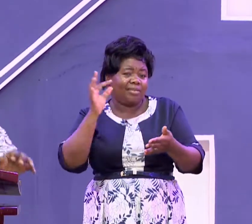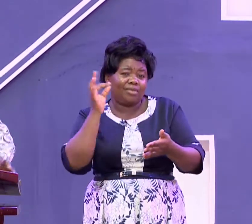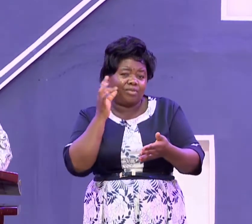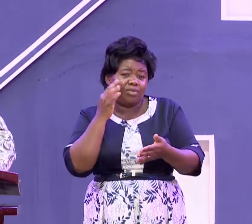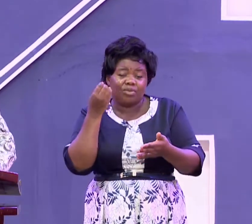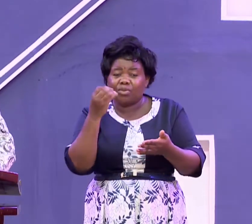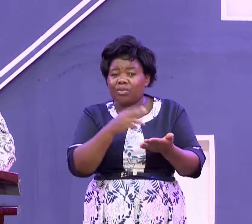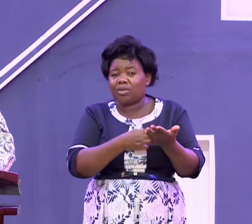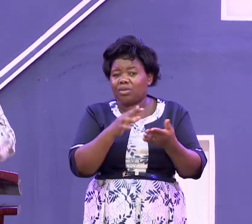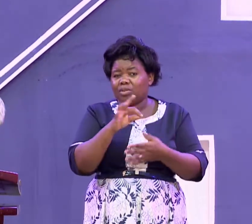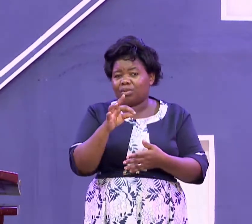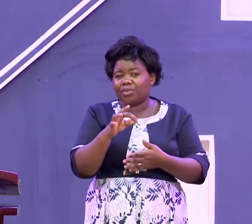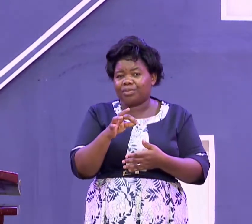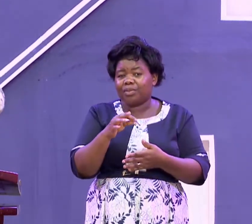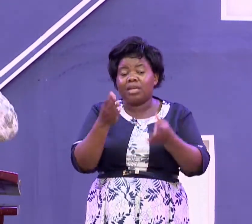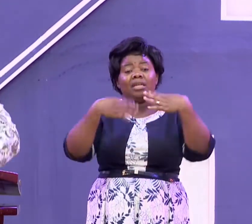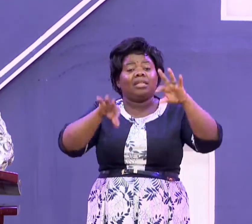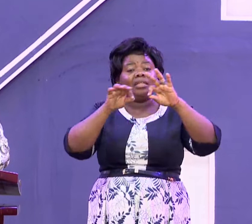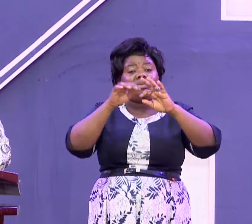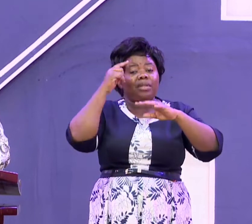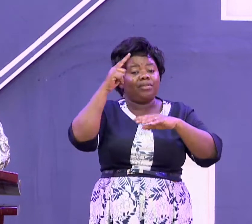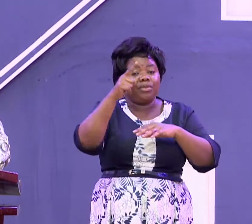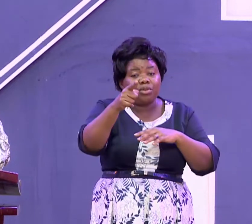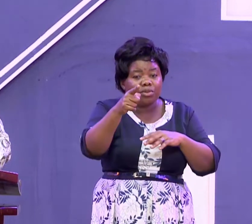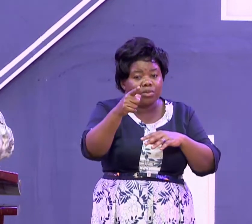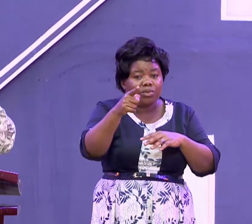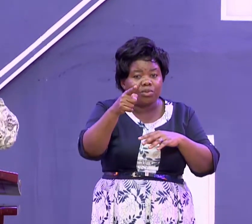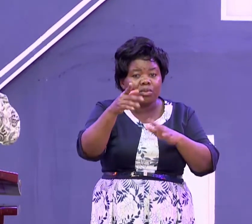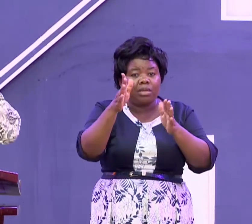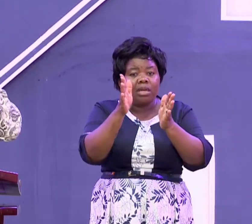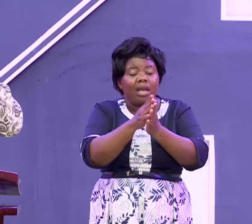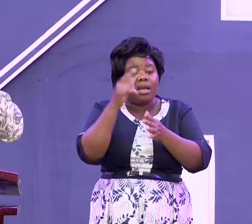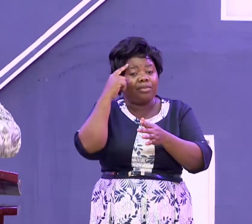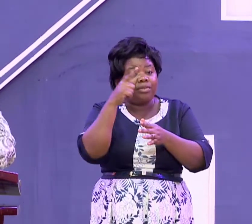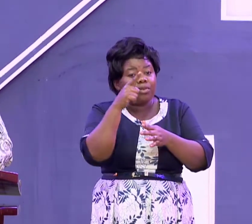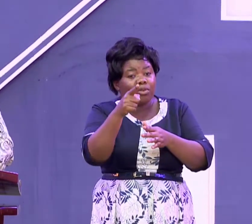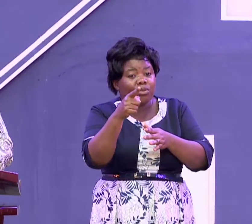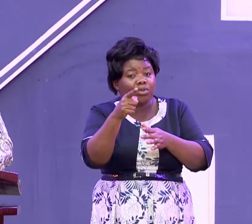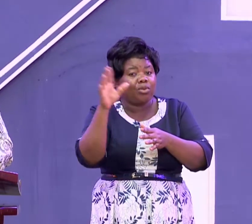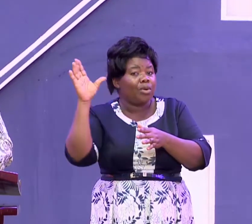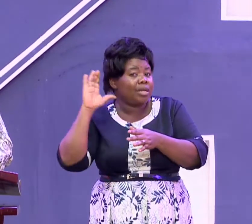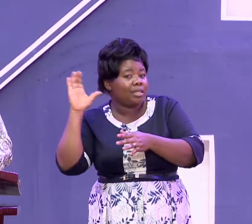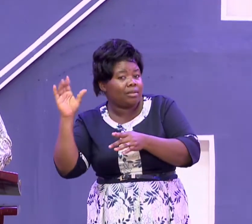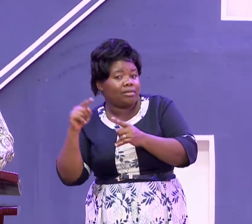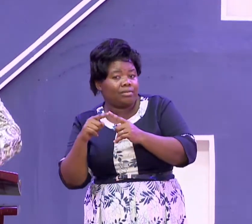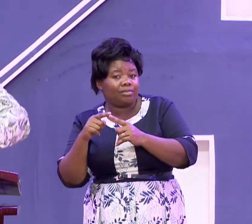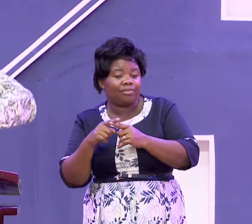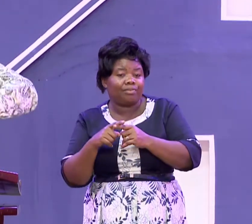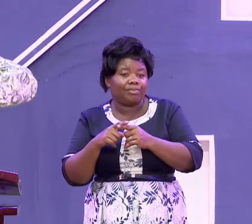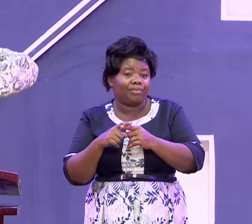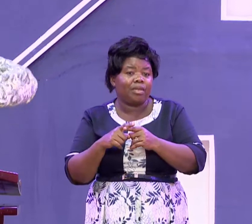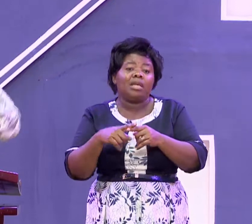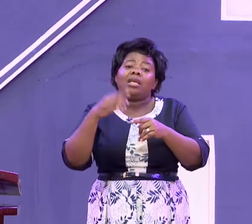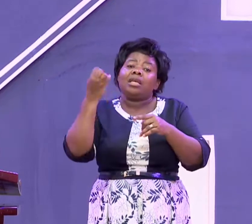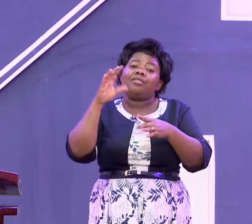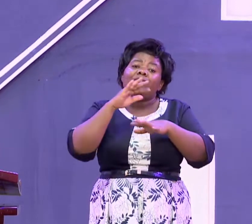n'ekibala ky'omwoyo mutukuvu. It's very important for you. Kikulu nnyo eri gwe. And for you who are hearing me. Era eri gwe ampuliriza. If we are talking